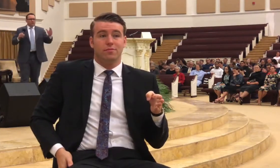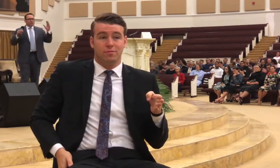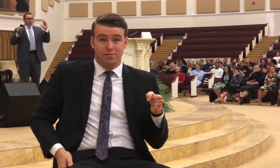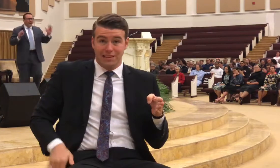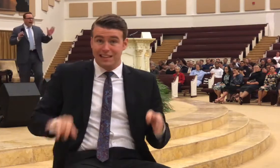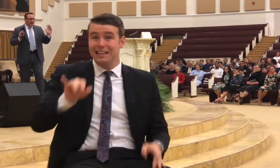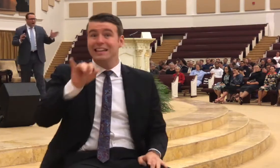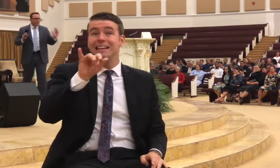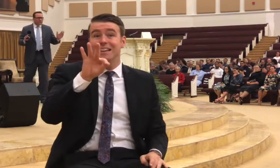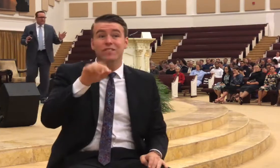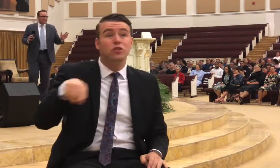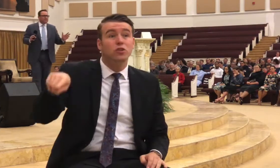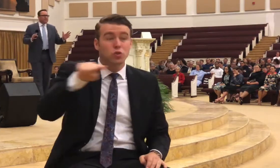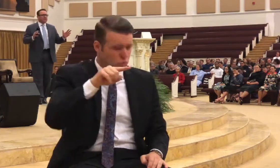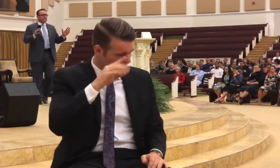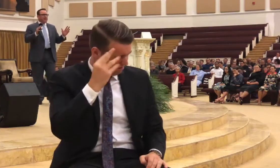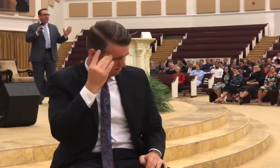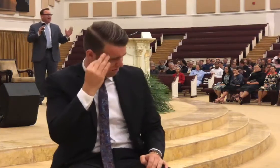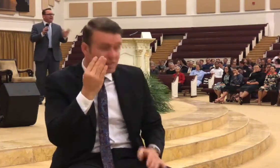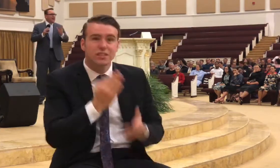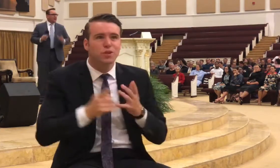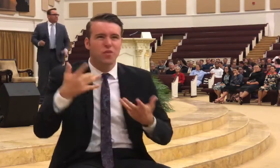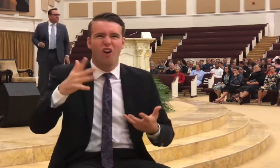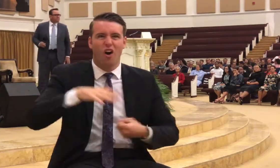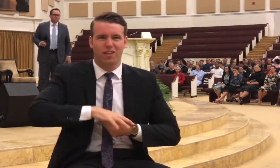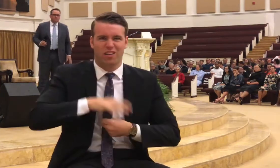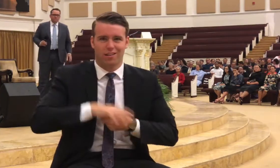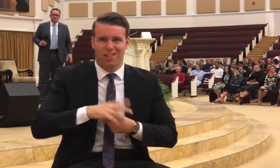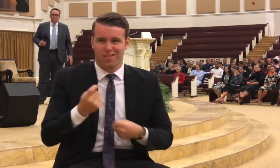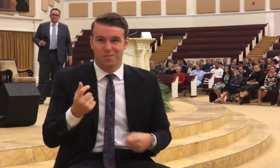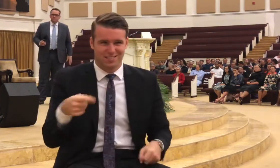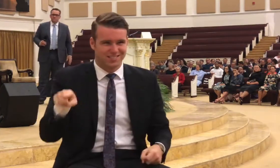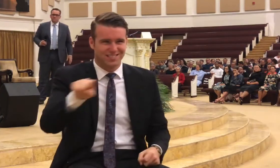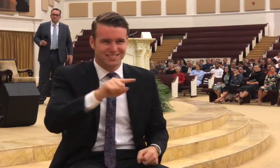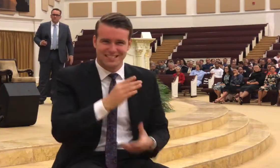And if you dwell on those things, some of you are getting mad right now.